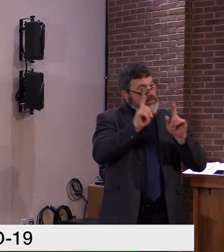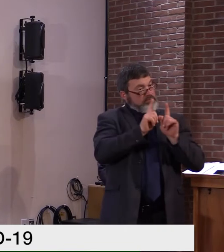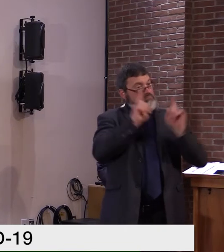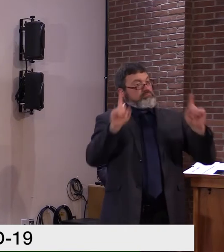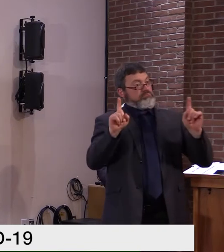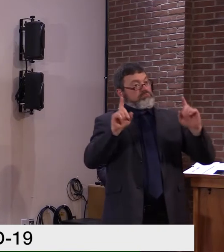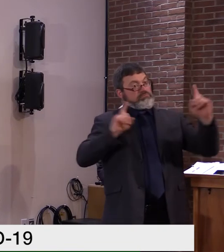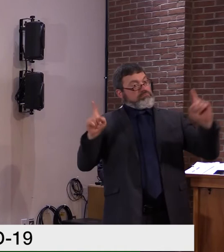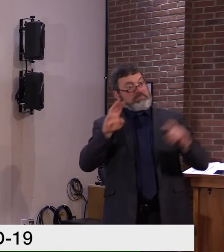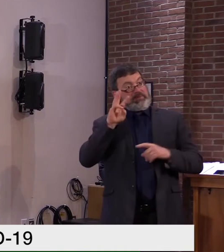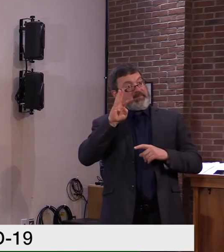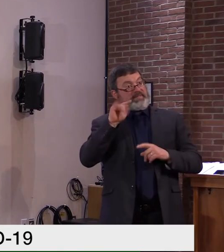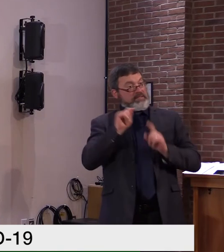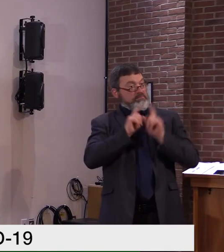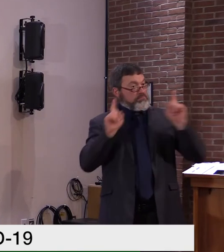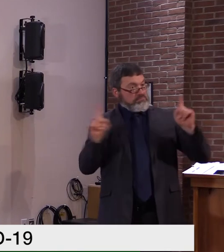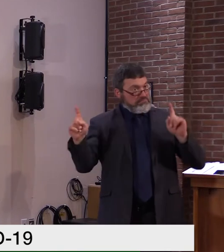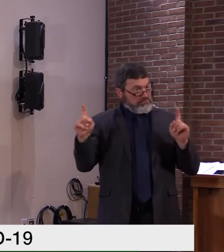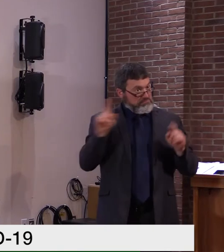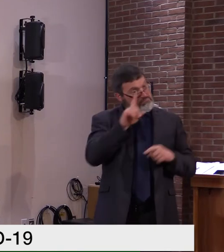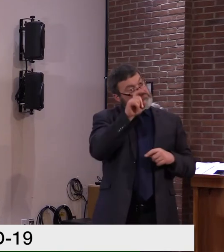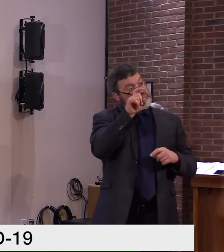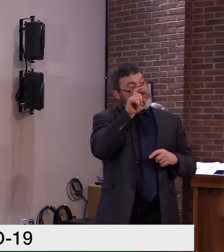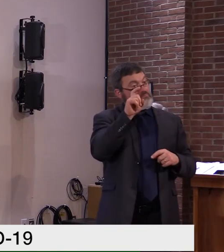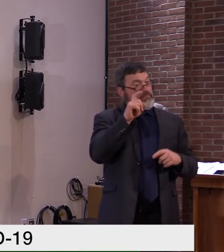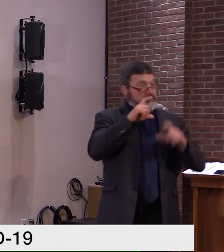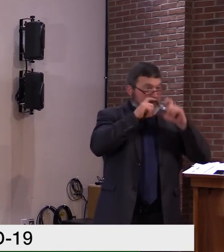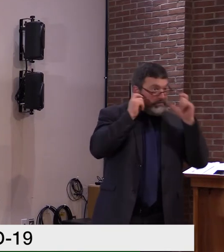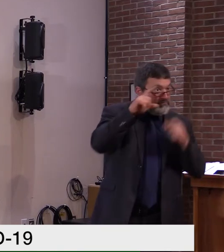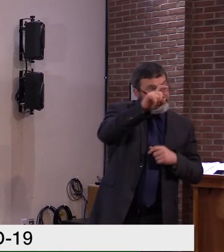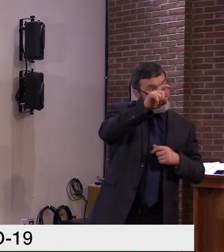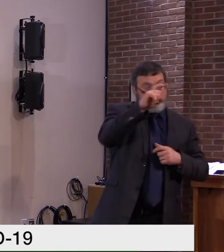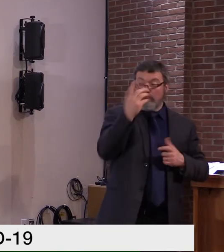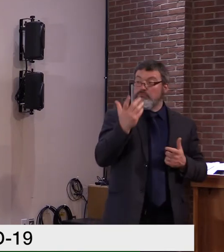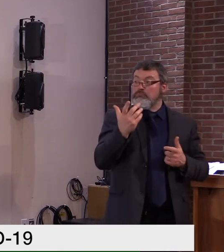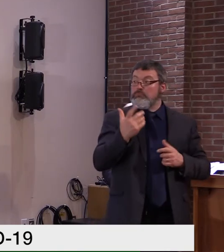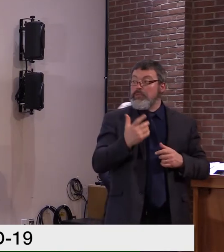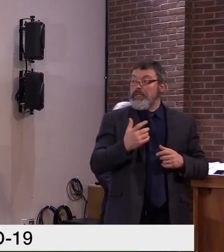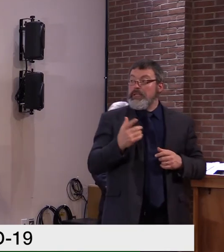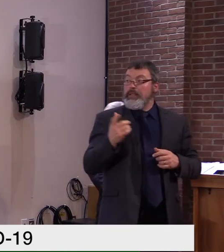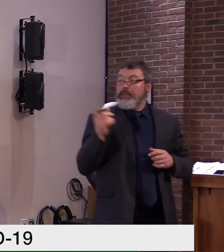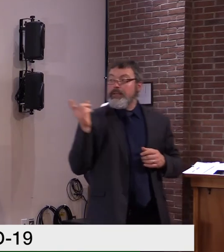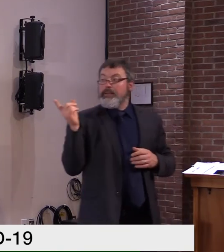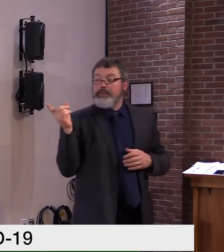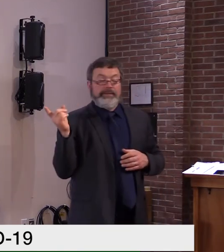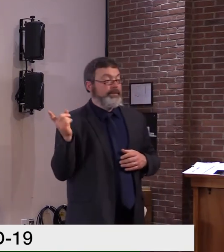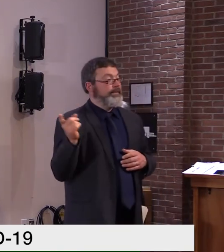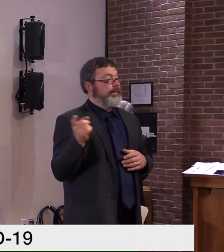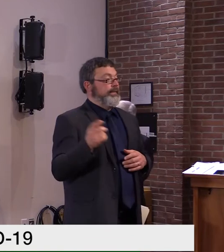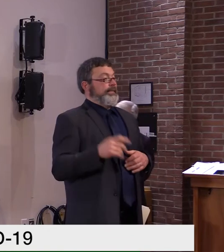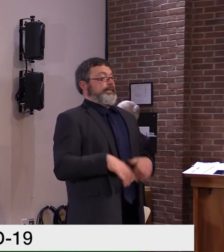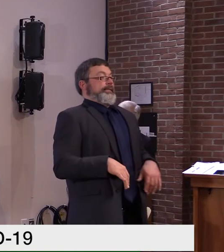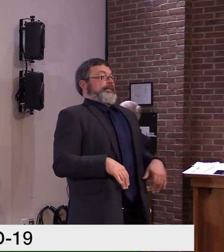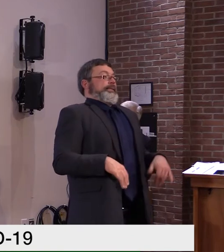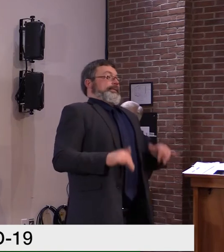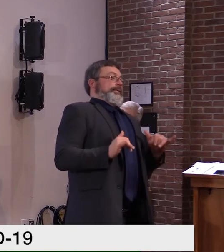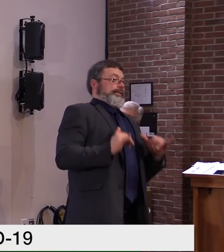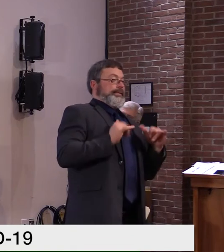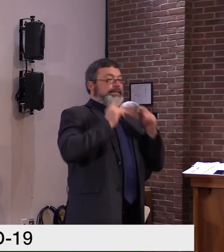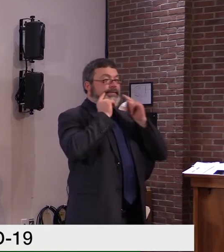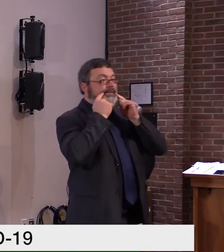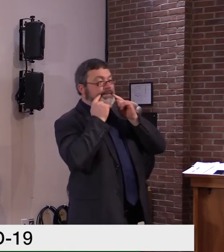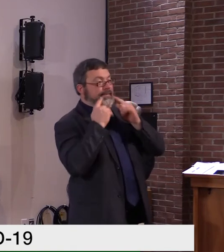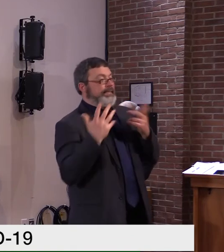That would, from my standpoint, and again, I might refer to others, but that would be, you know,